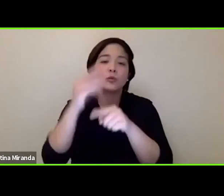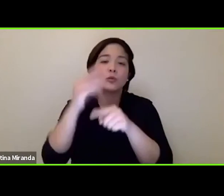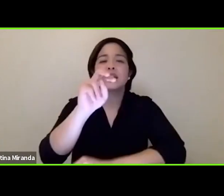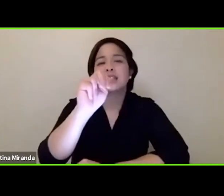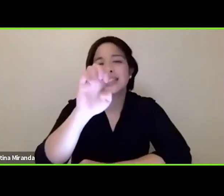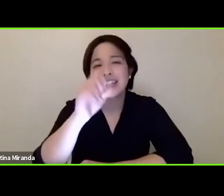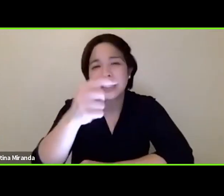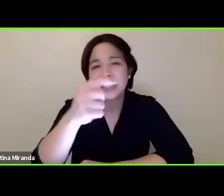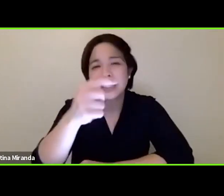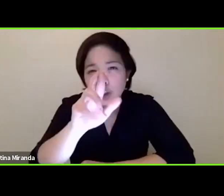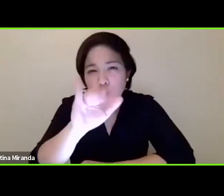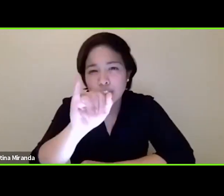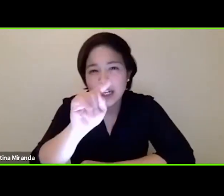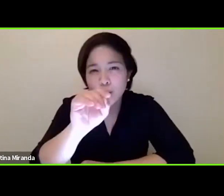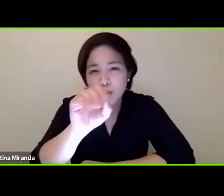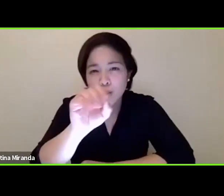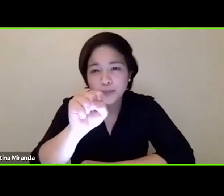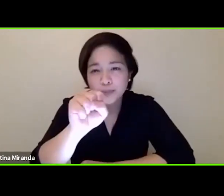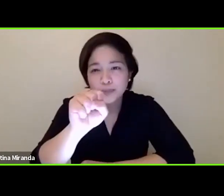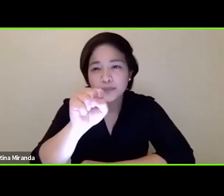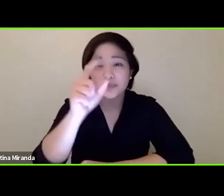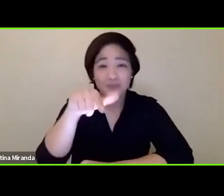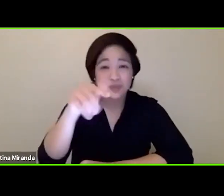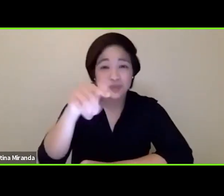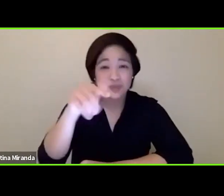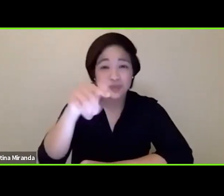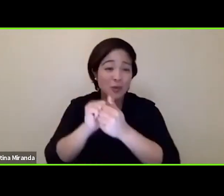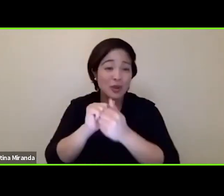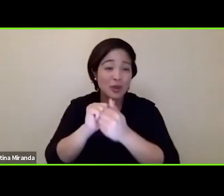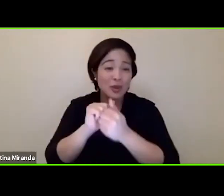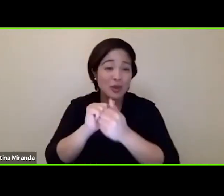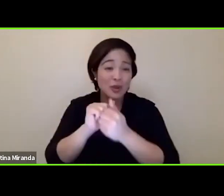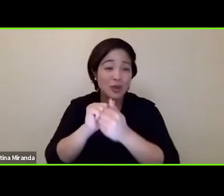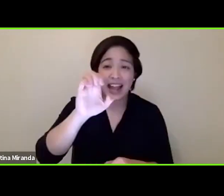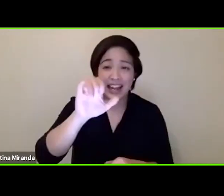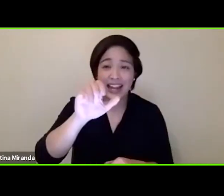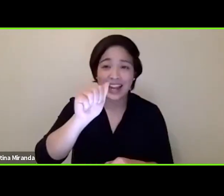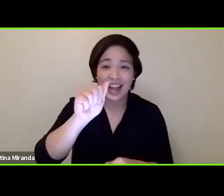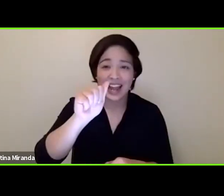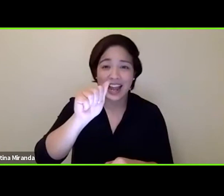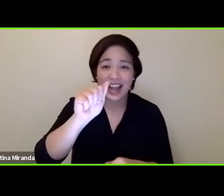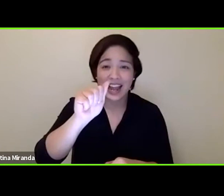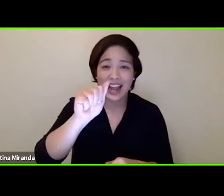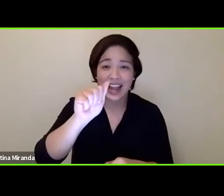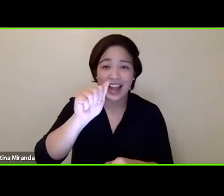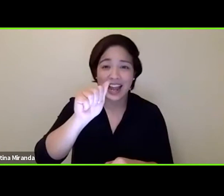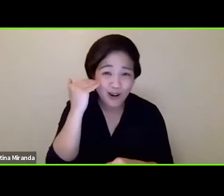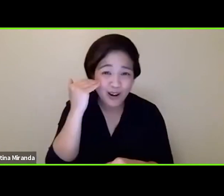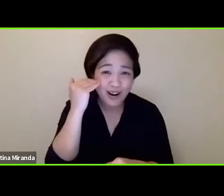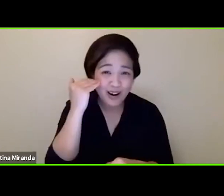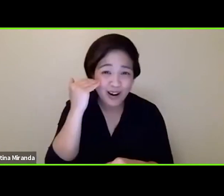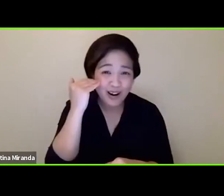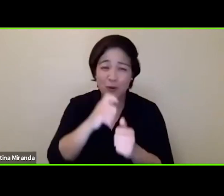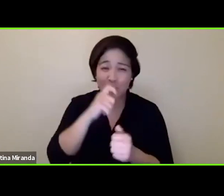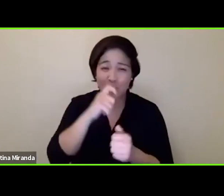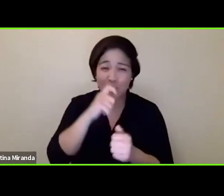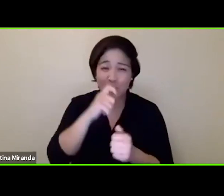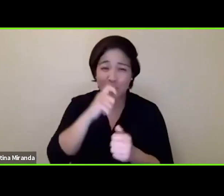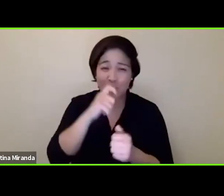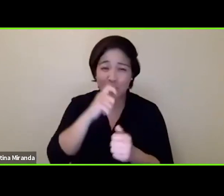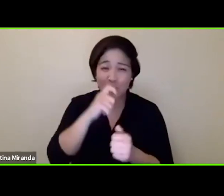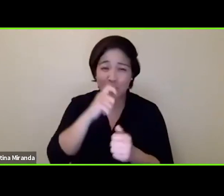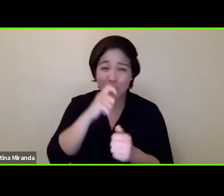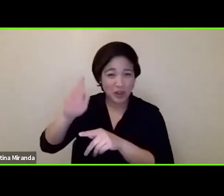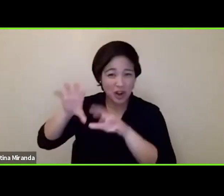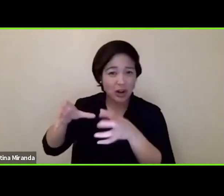who the Aetas are? You're familiar with who those people are? Then I don't need to say any